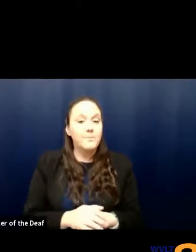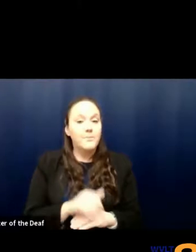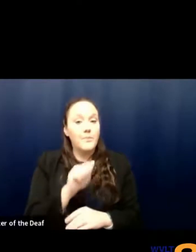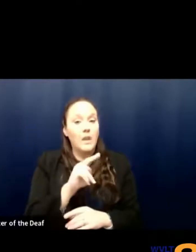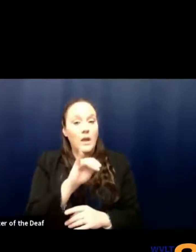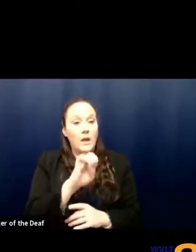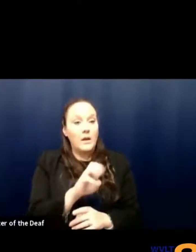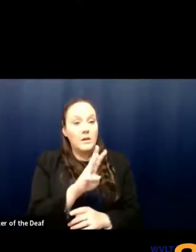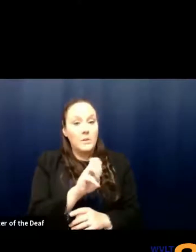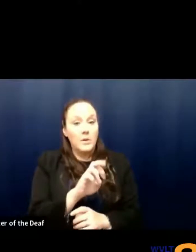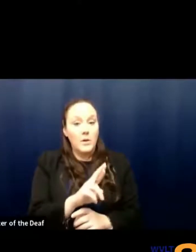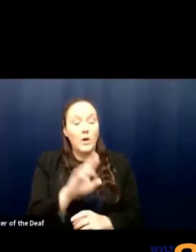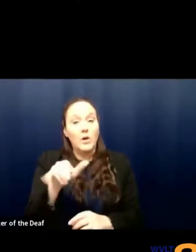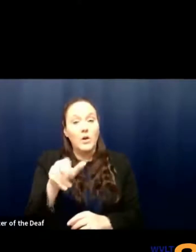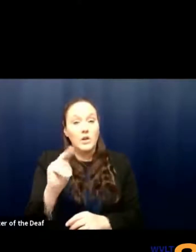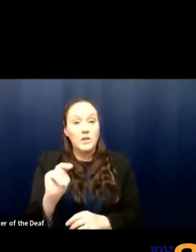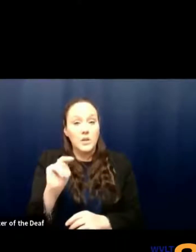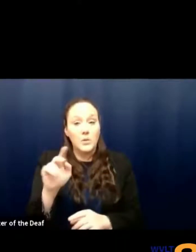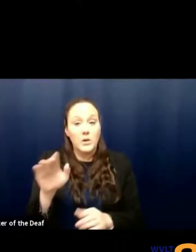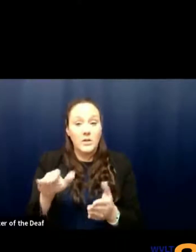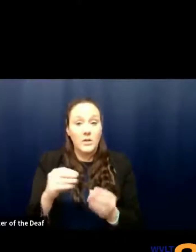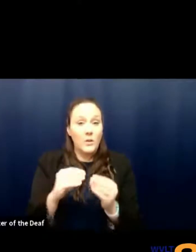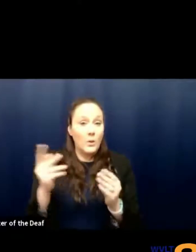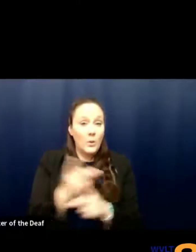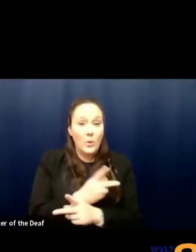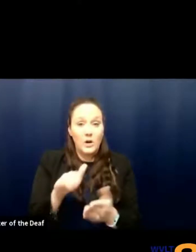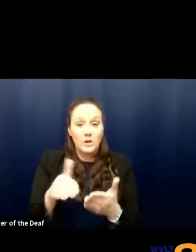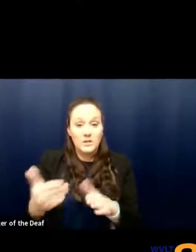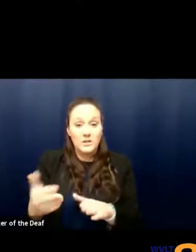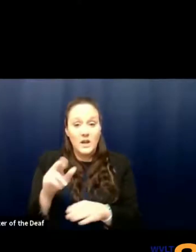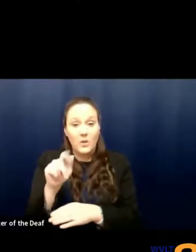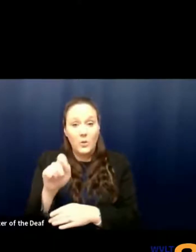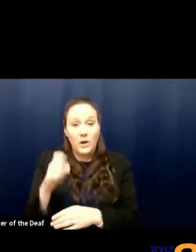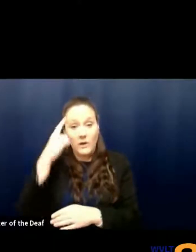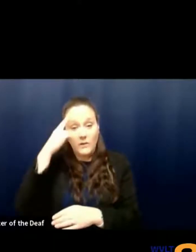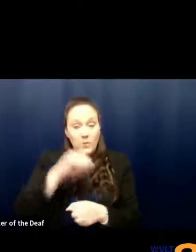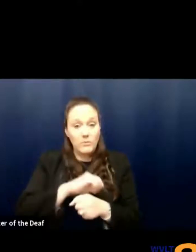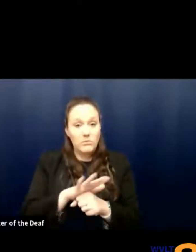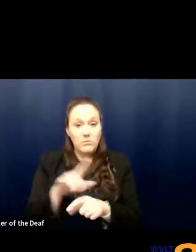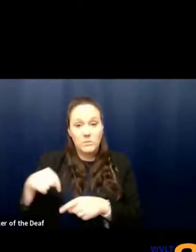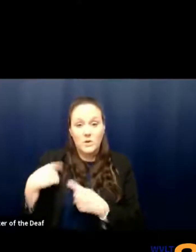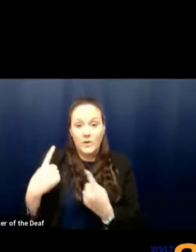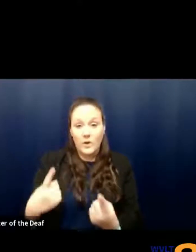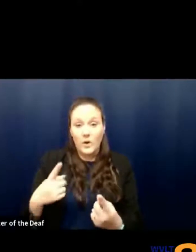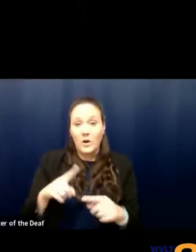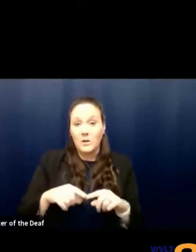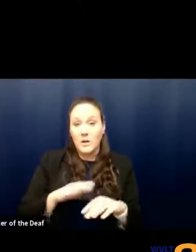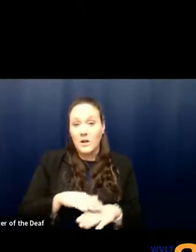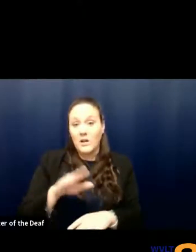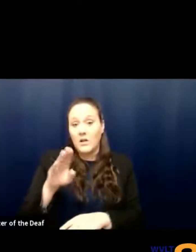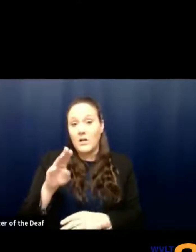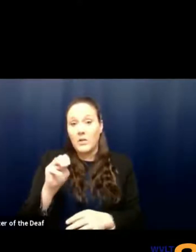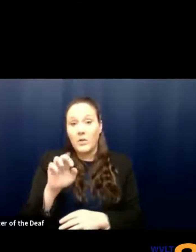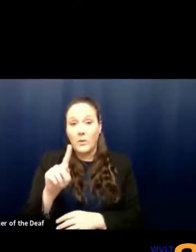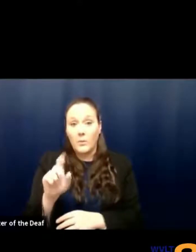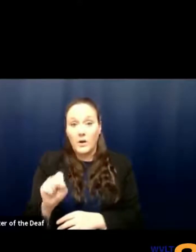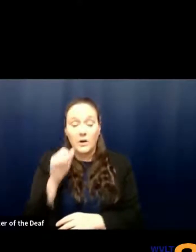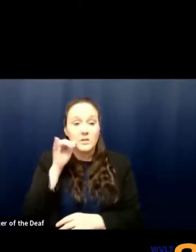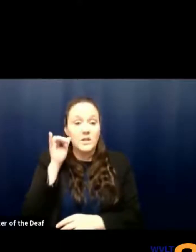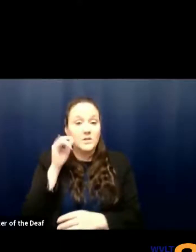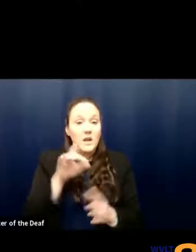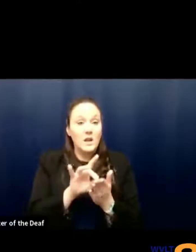has January been the deadliest month for COVID-19 so far? Based on the benchmark charts from yesterday, we counted